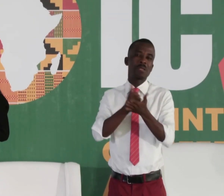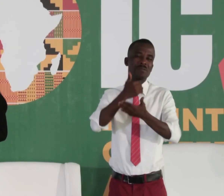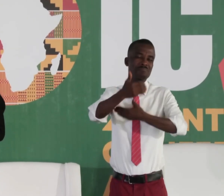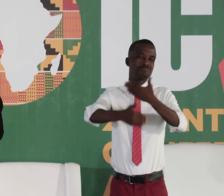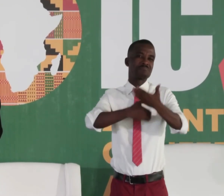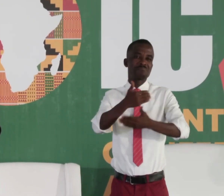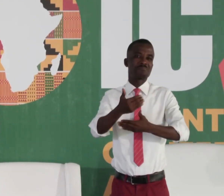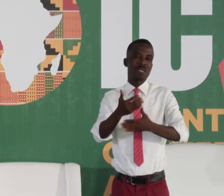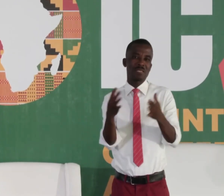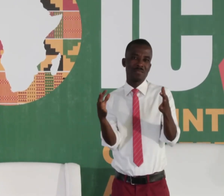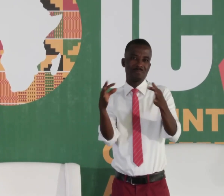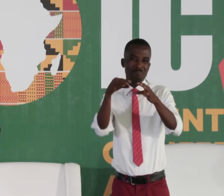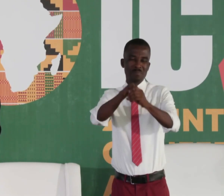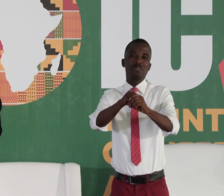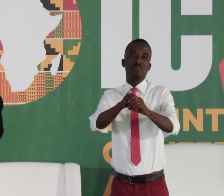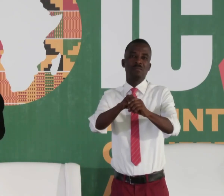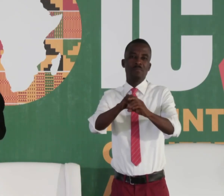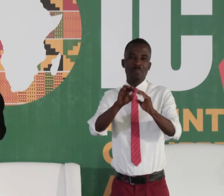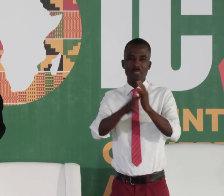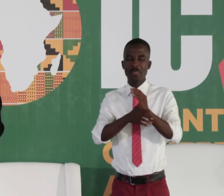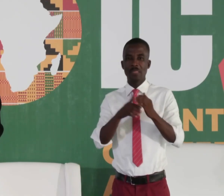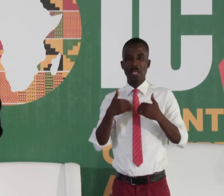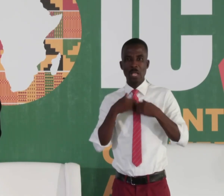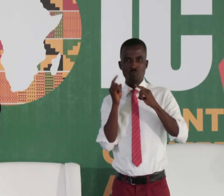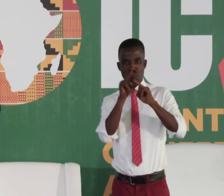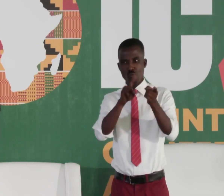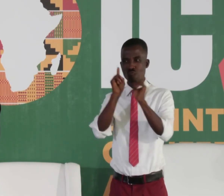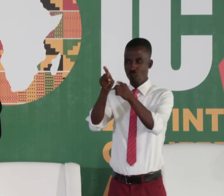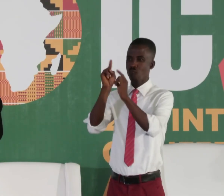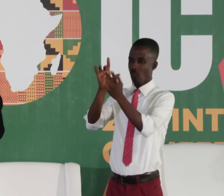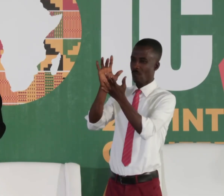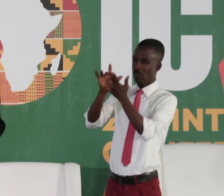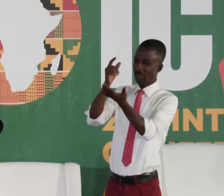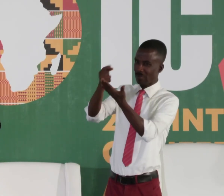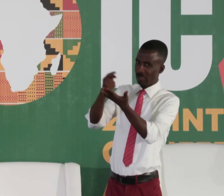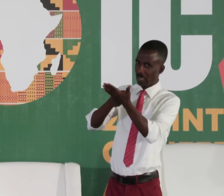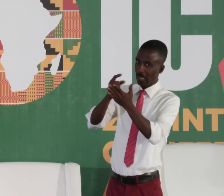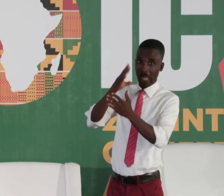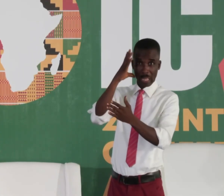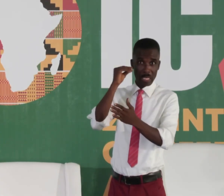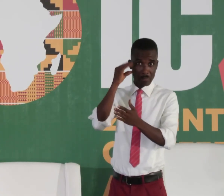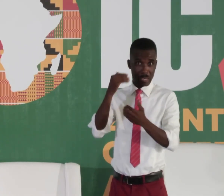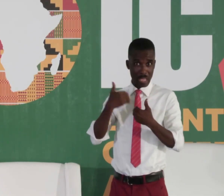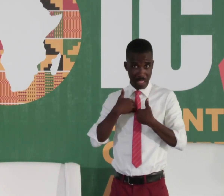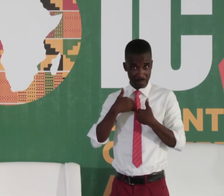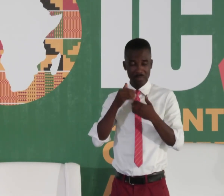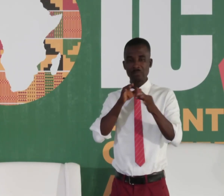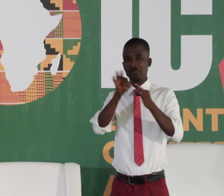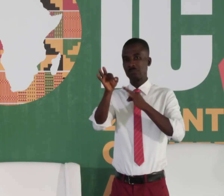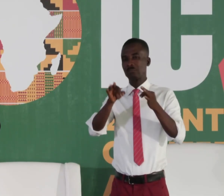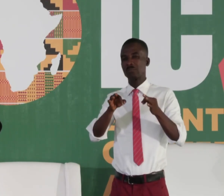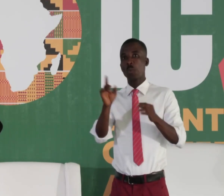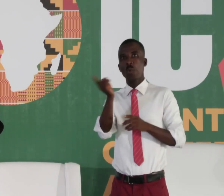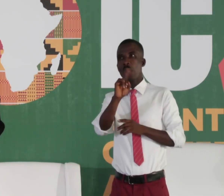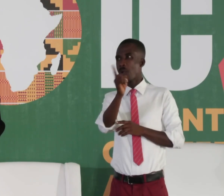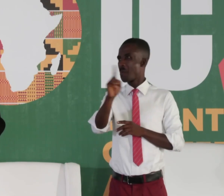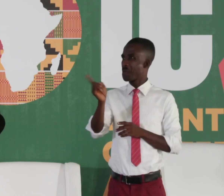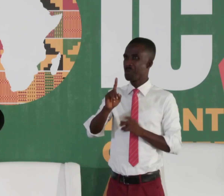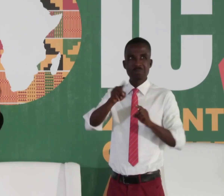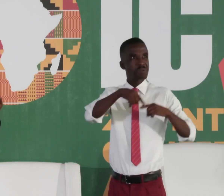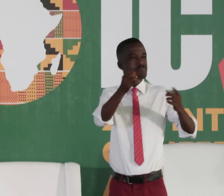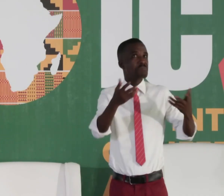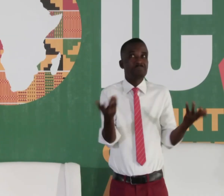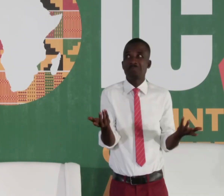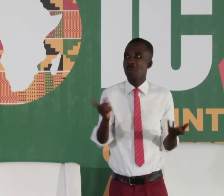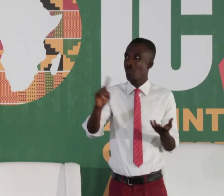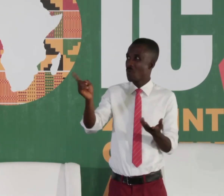community champions and also act as point of contact within the community. Persons tend to not know, okay, where do I go to in the healthcare facility? Which